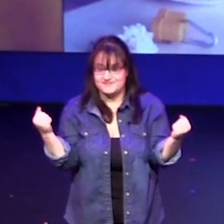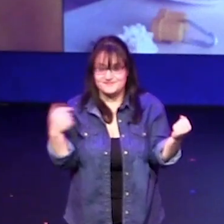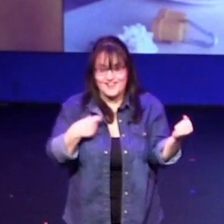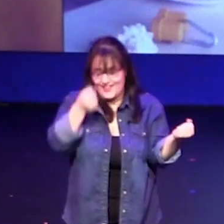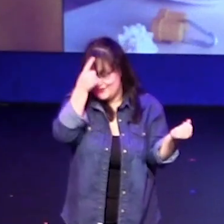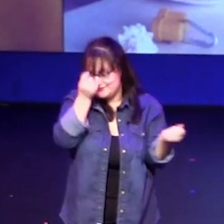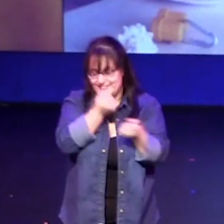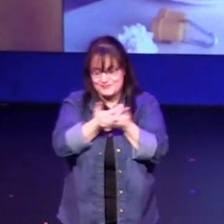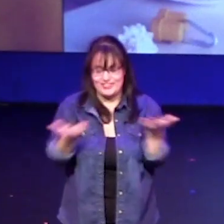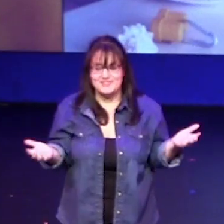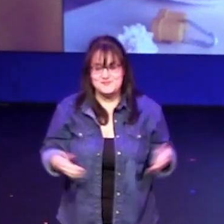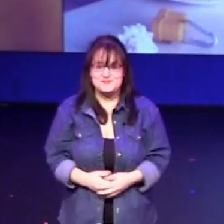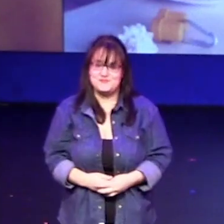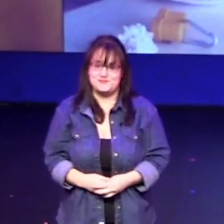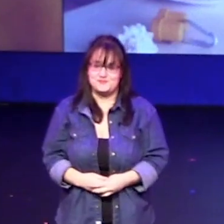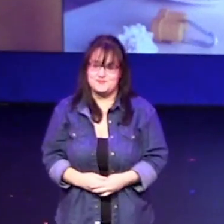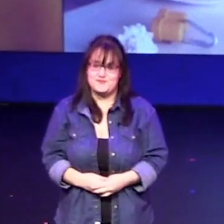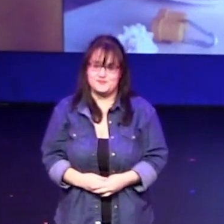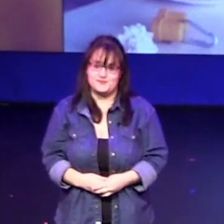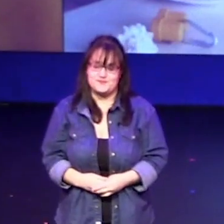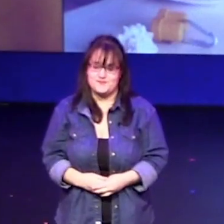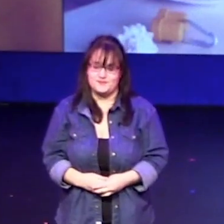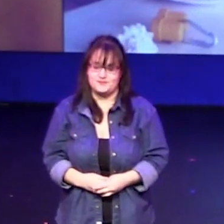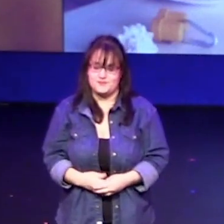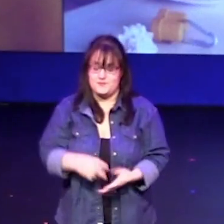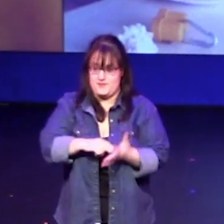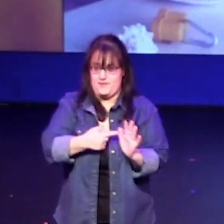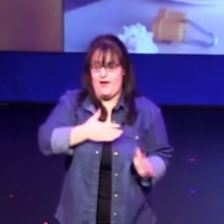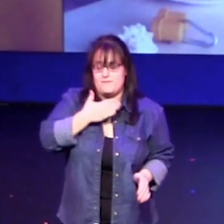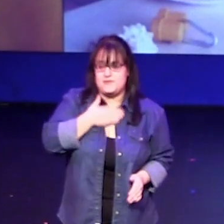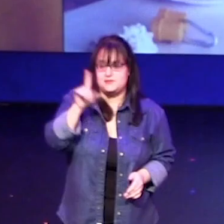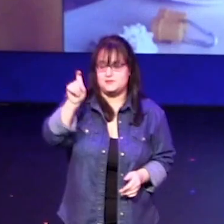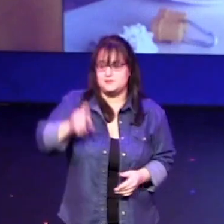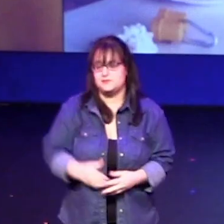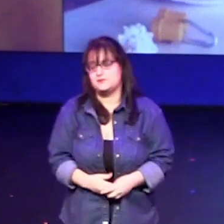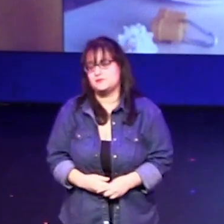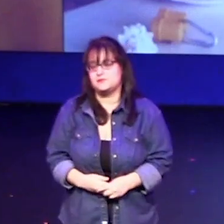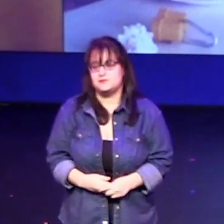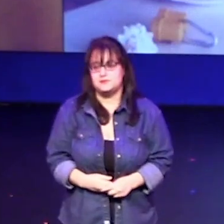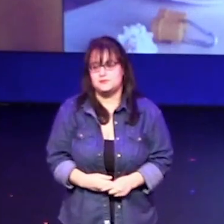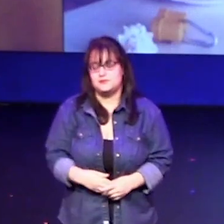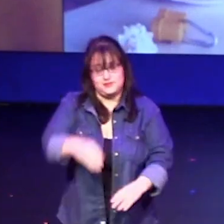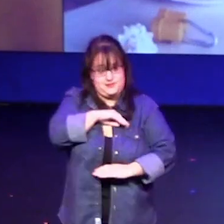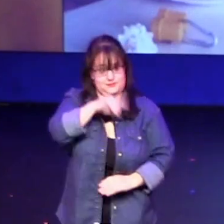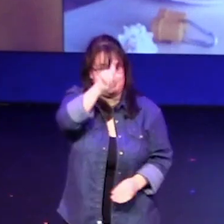do sit with my friends around the table, and I do understand everything they're talking about because we are all signing. Does that mean